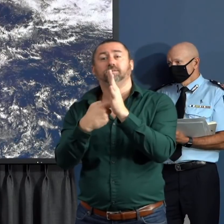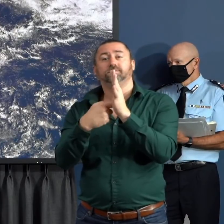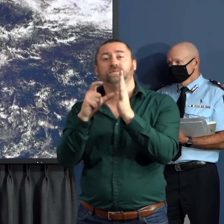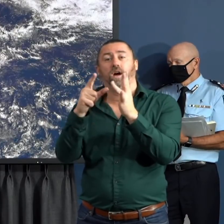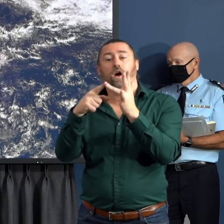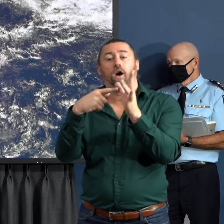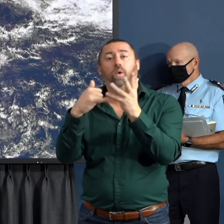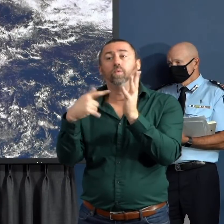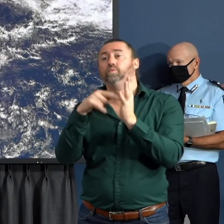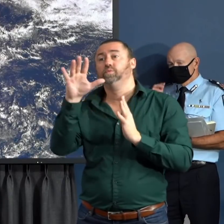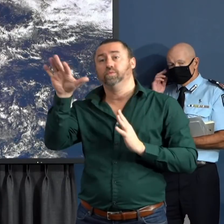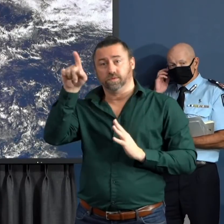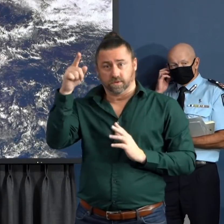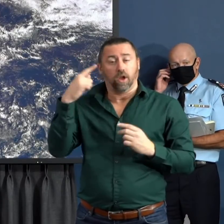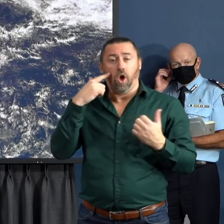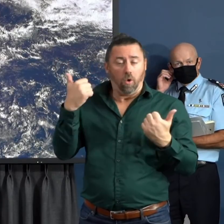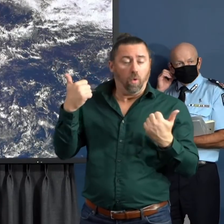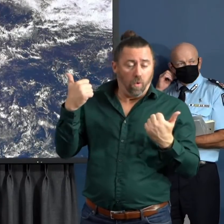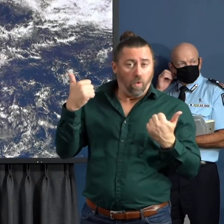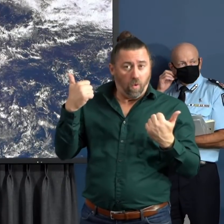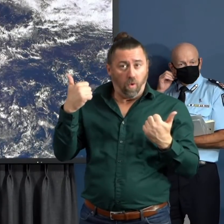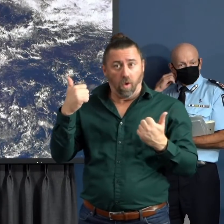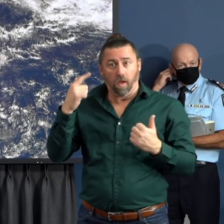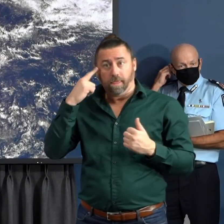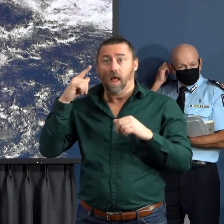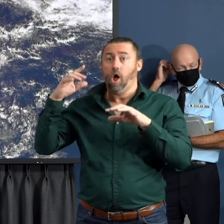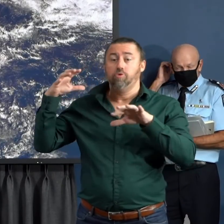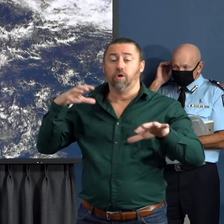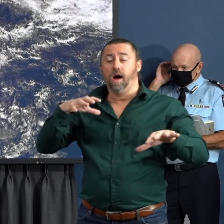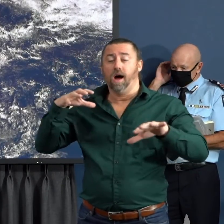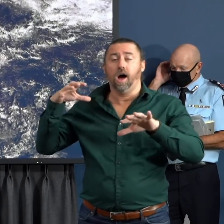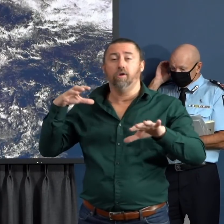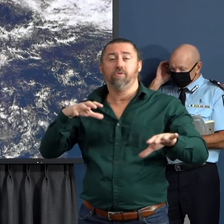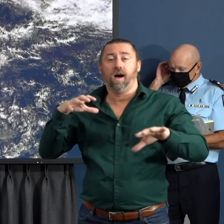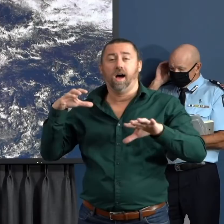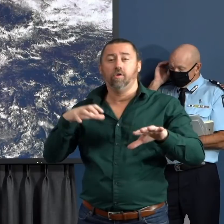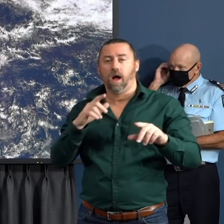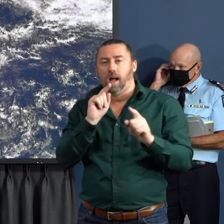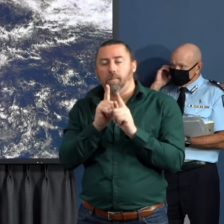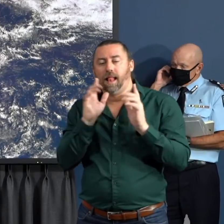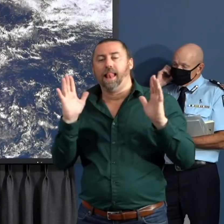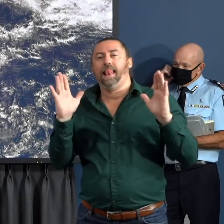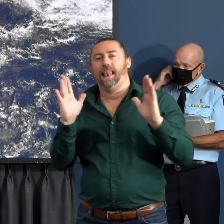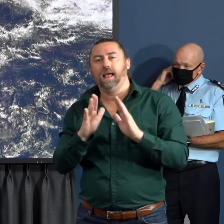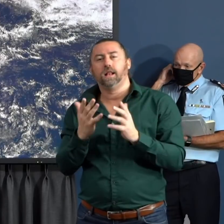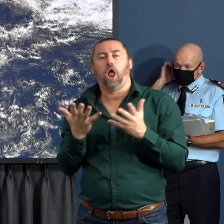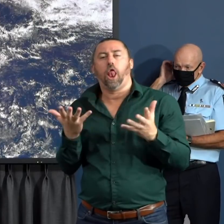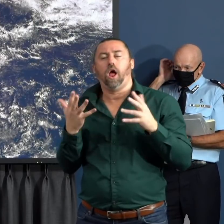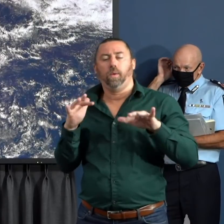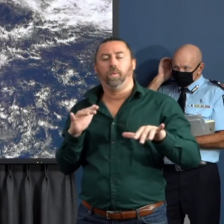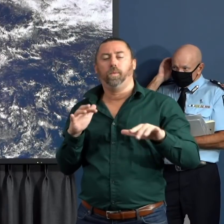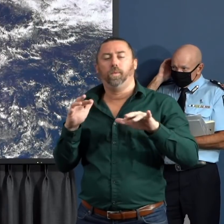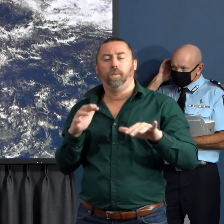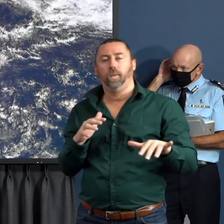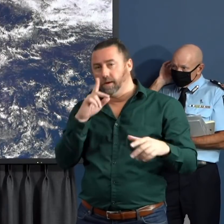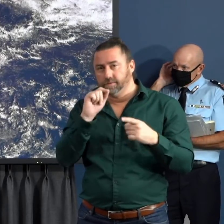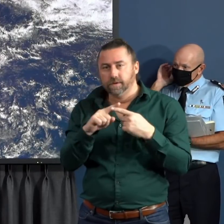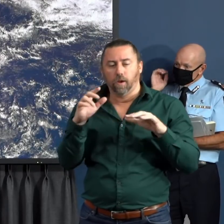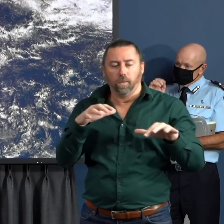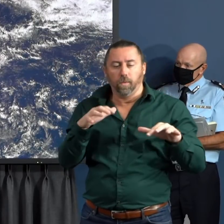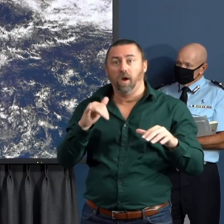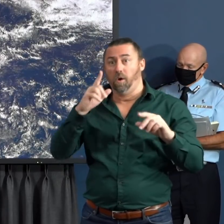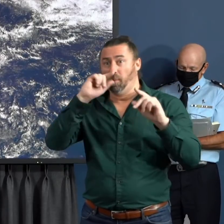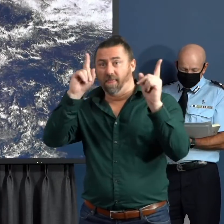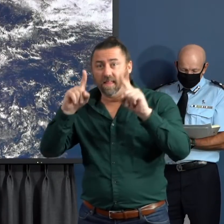areas aren't out of the woods yet. So although they're not seeing that widespread and prolonged rainfall, they could still see showers and